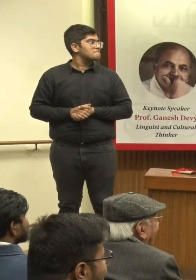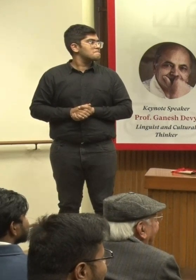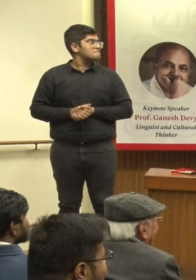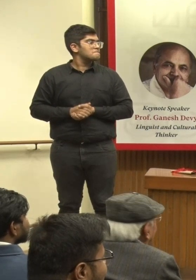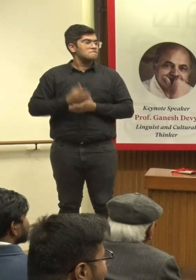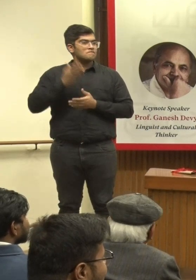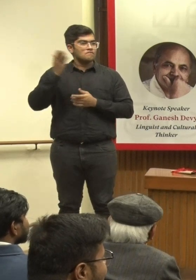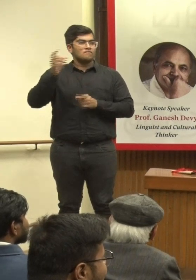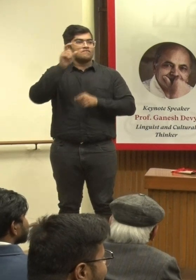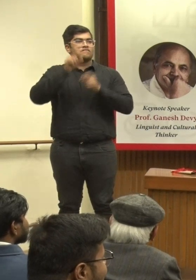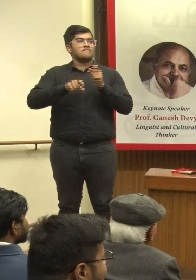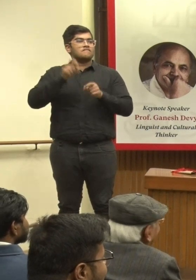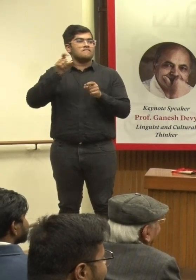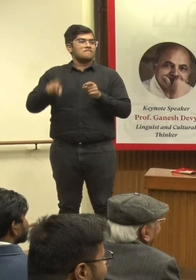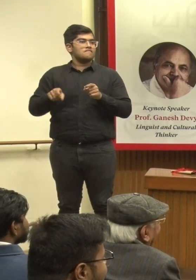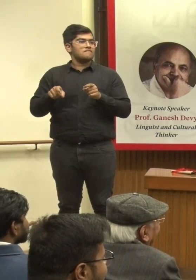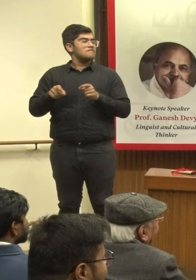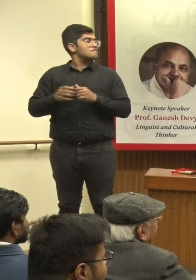Those people